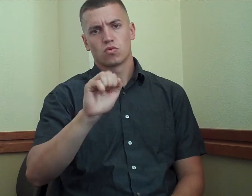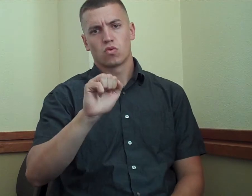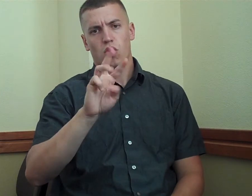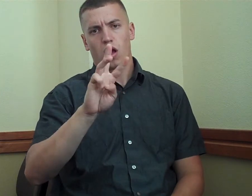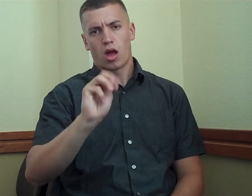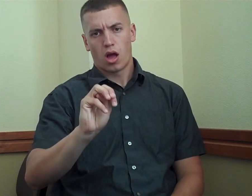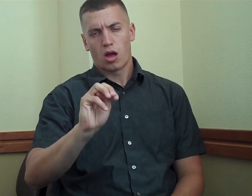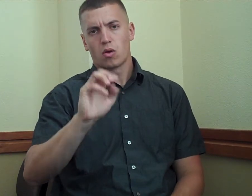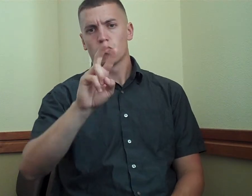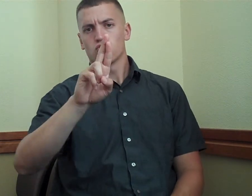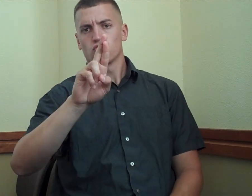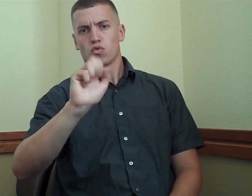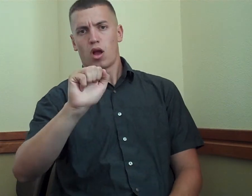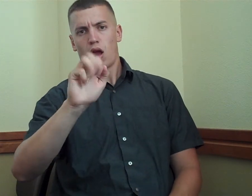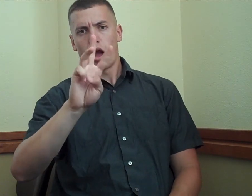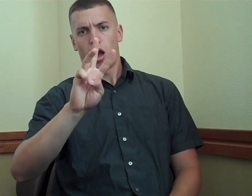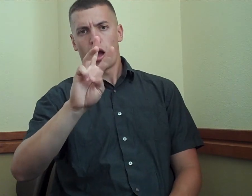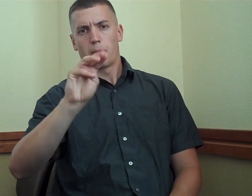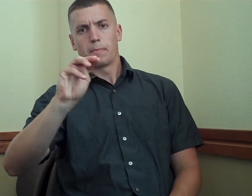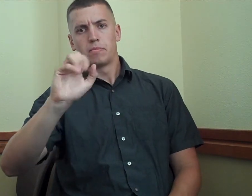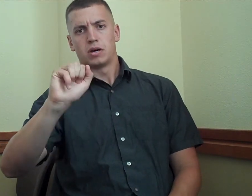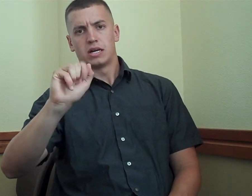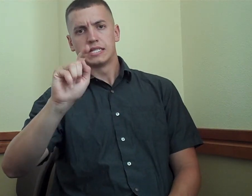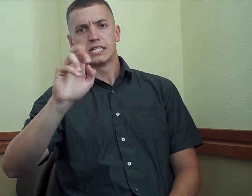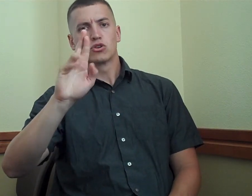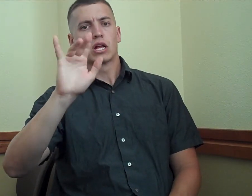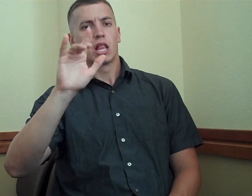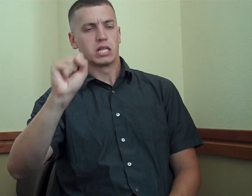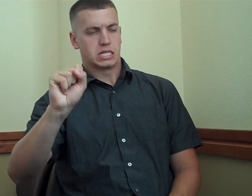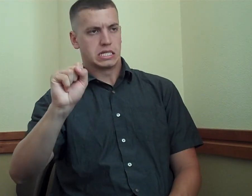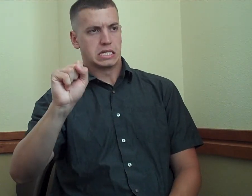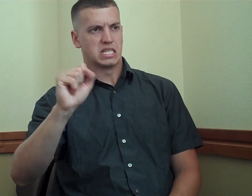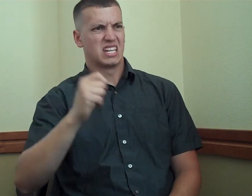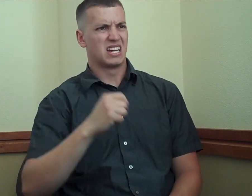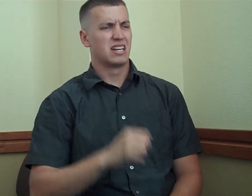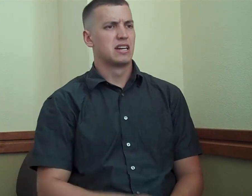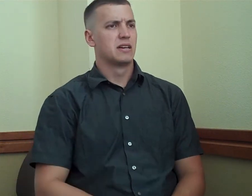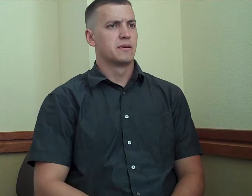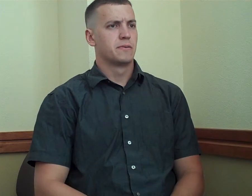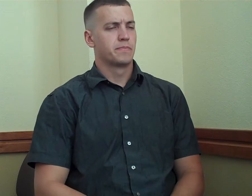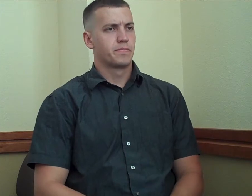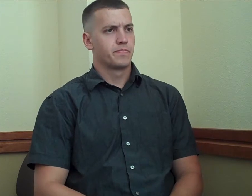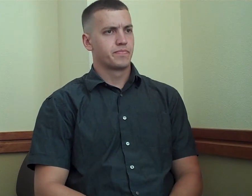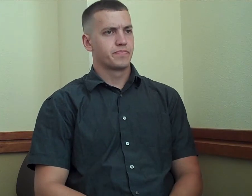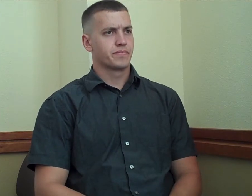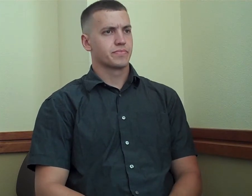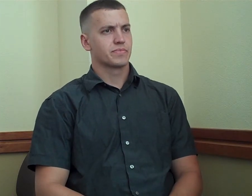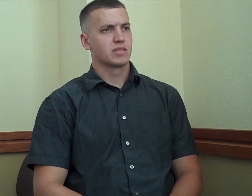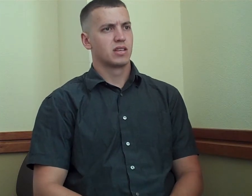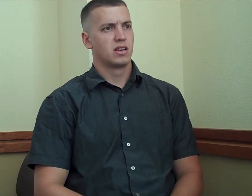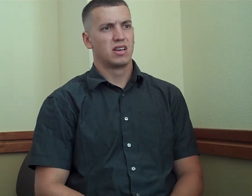that in order to take better care of what's behind our products, so the livestock, the crops, the